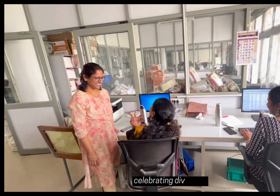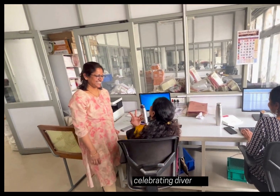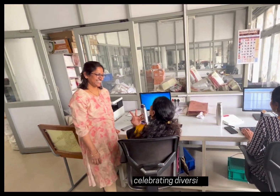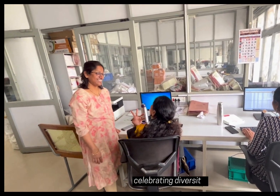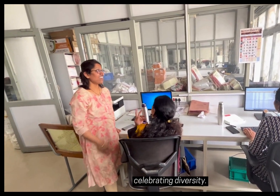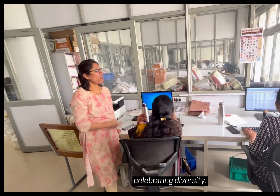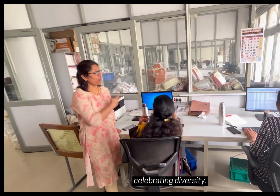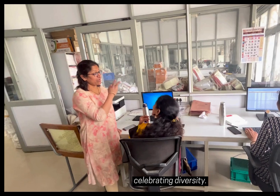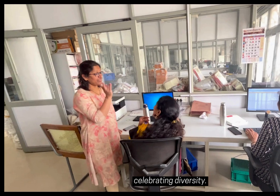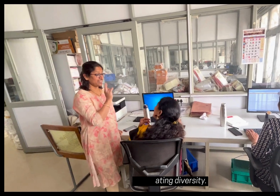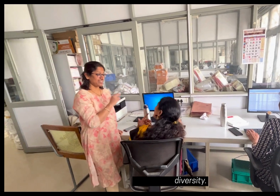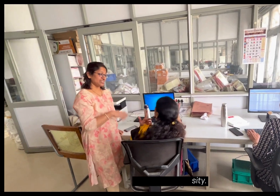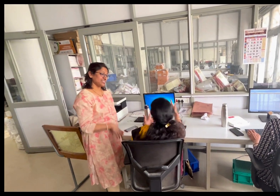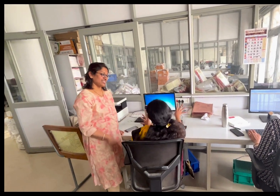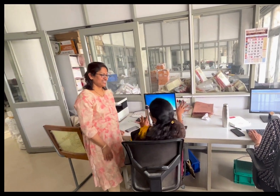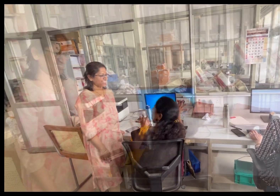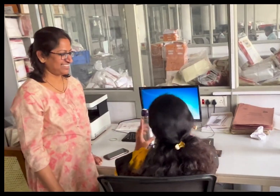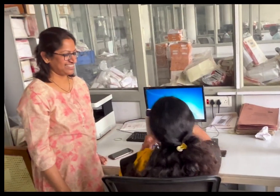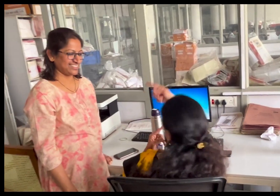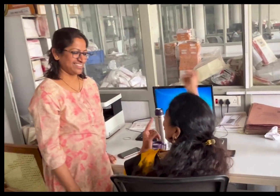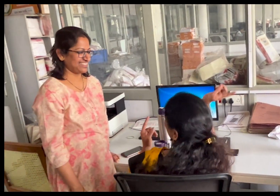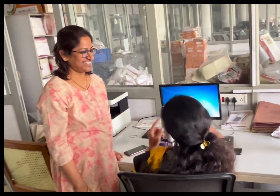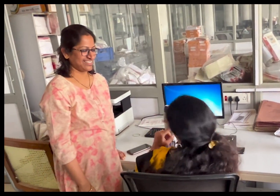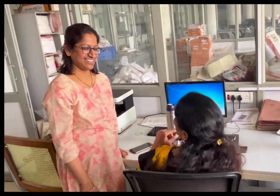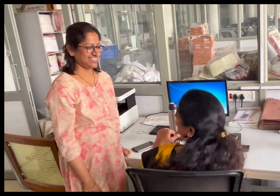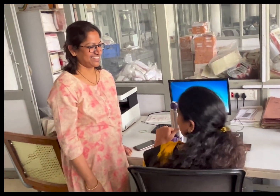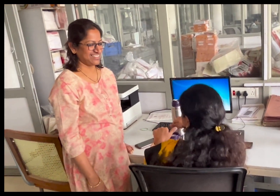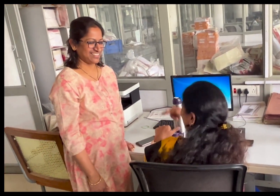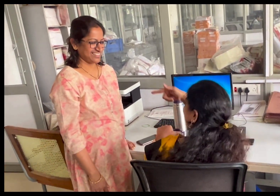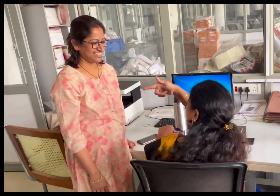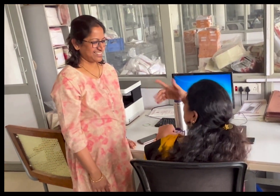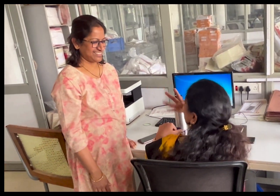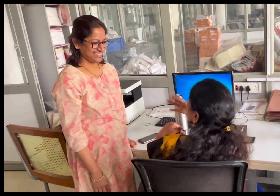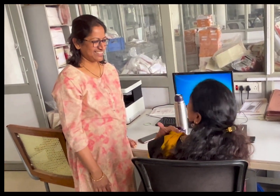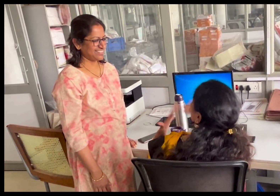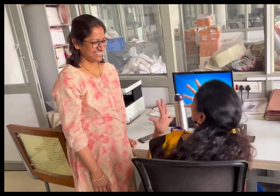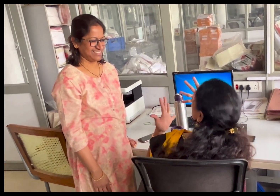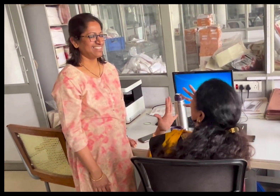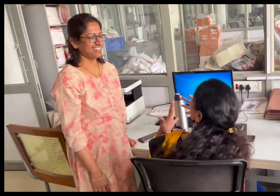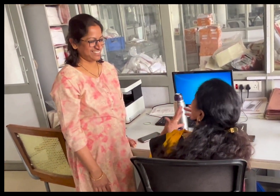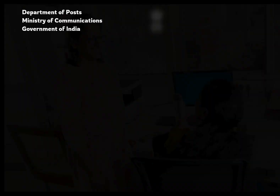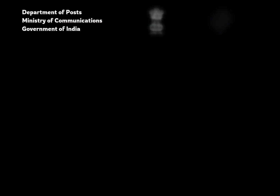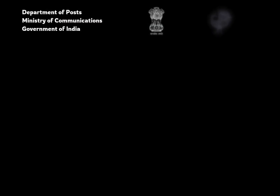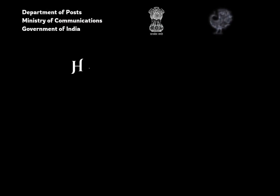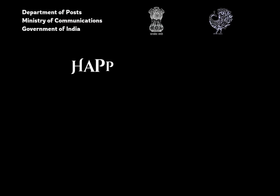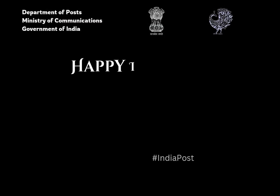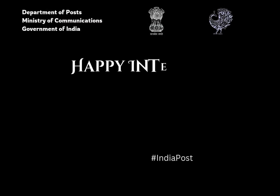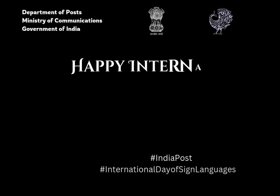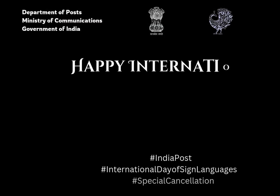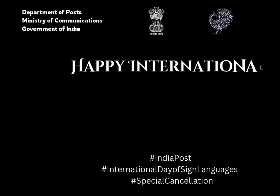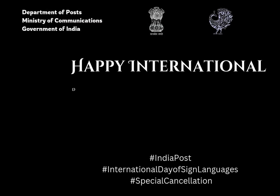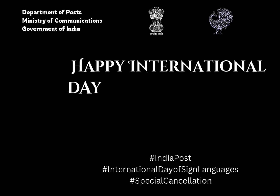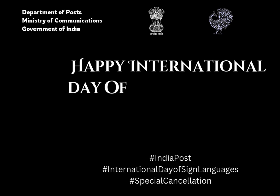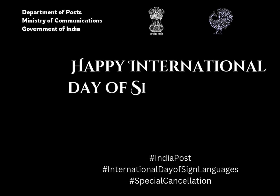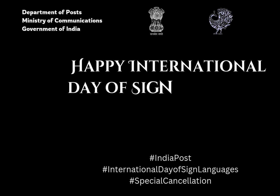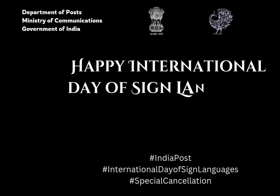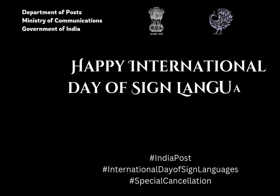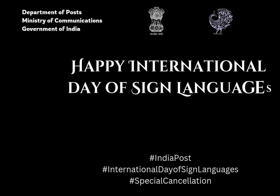wishing you a happy